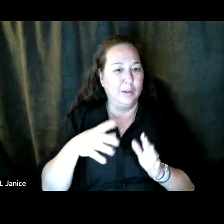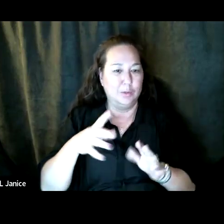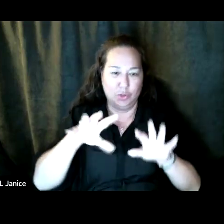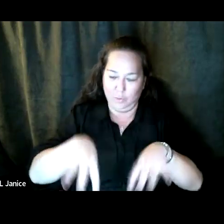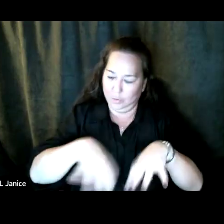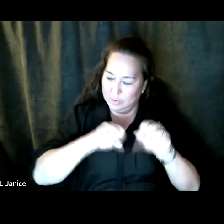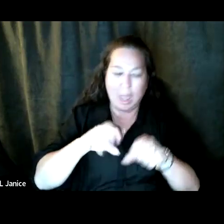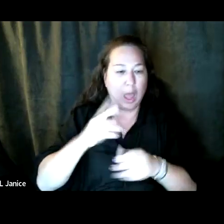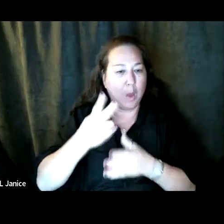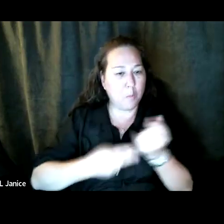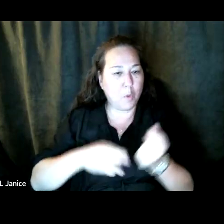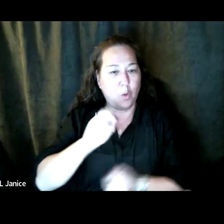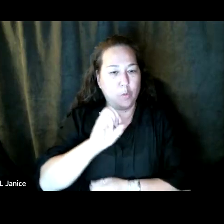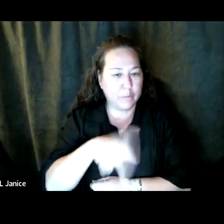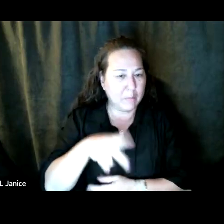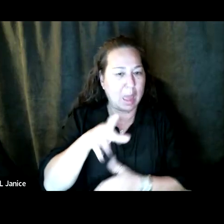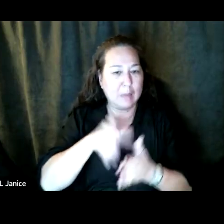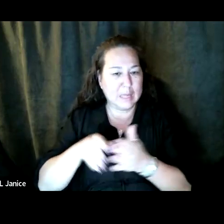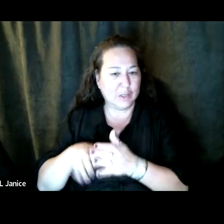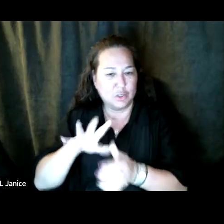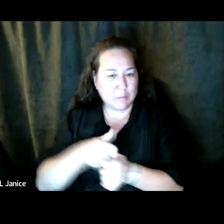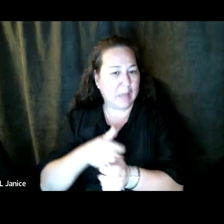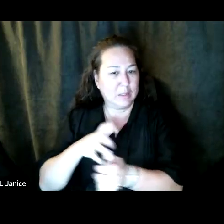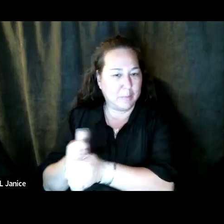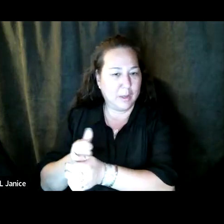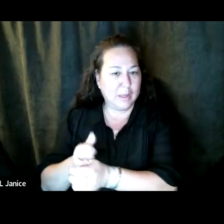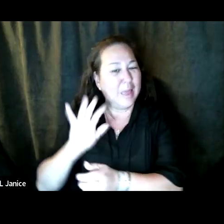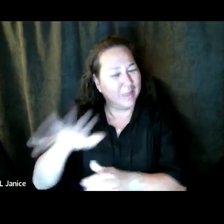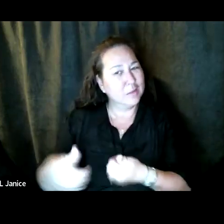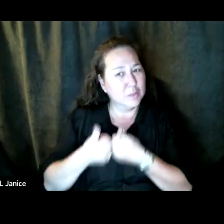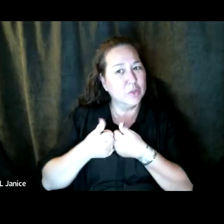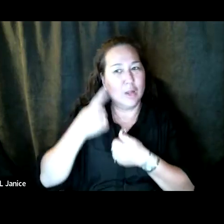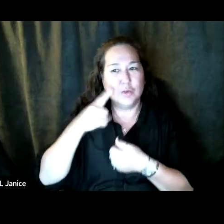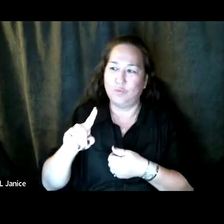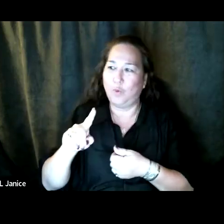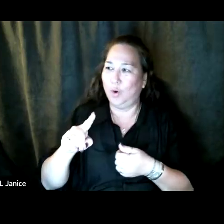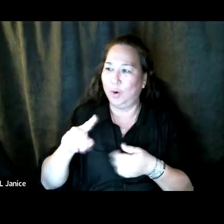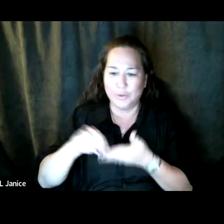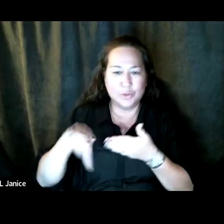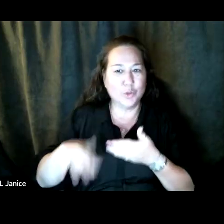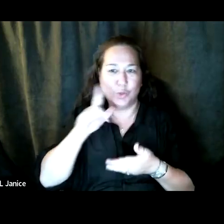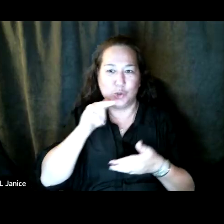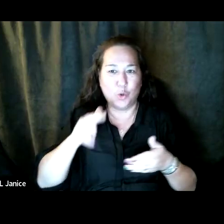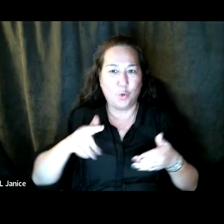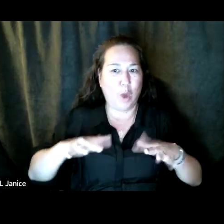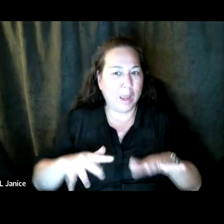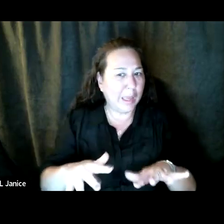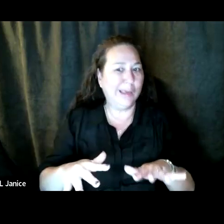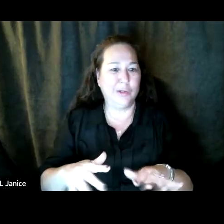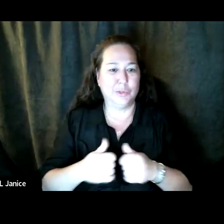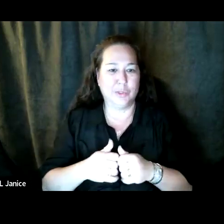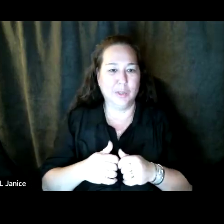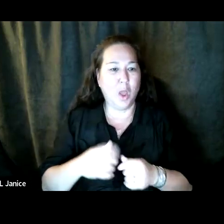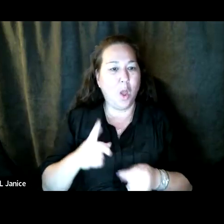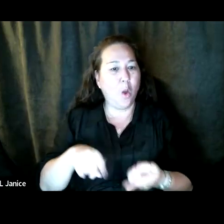administrator. The dynamic nature of the test is challenging for students who can become anxious when the questions become increasingly more difficult until a